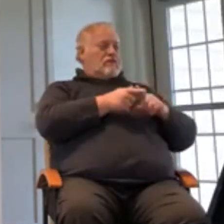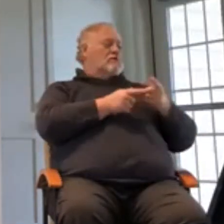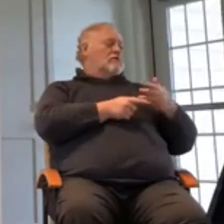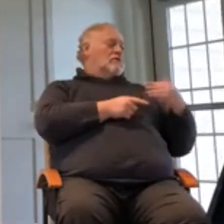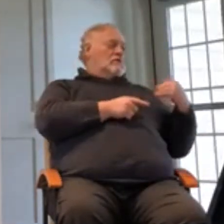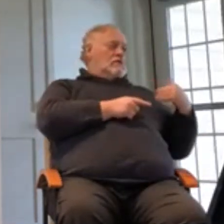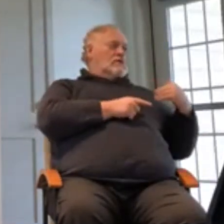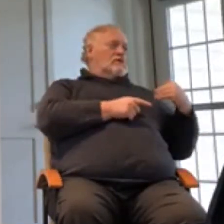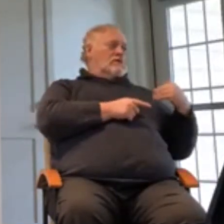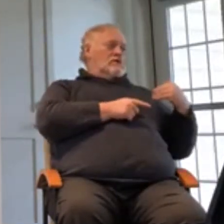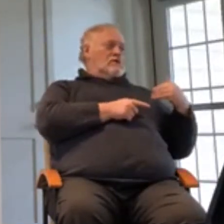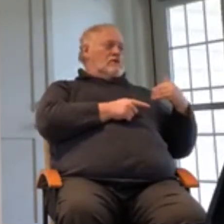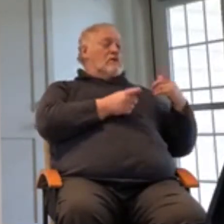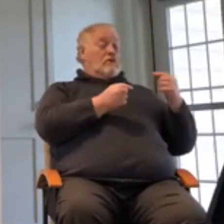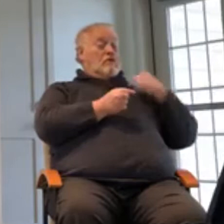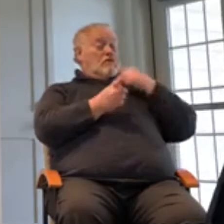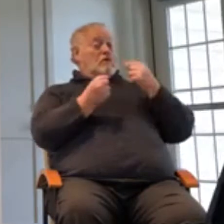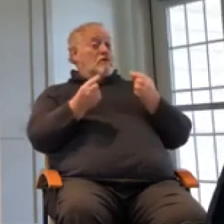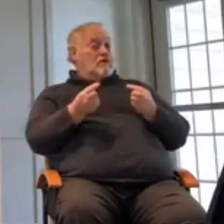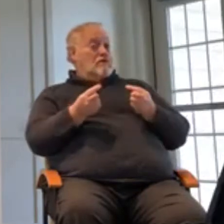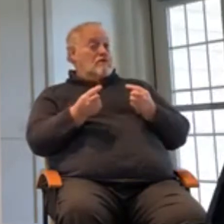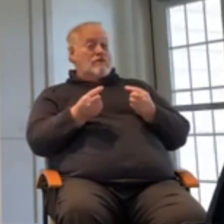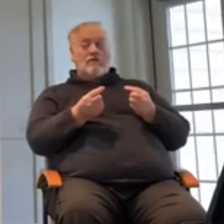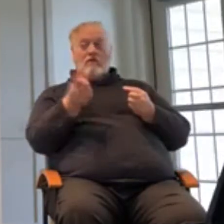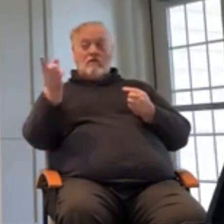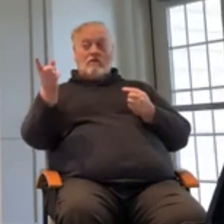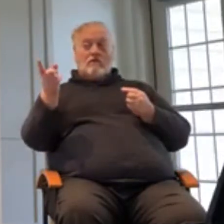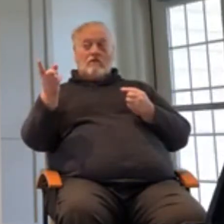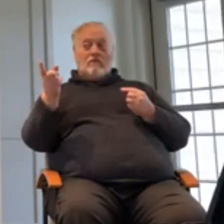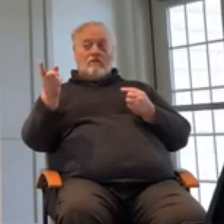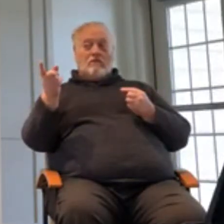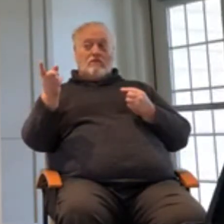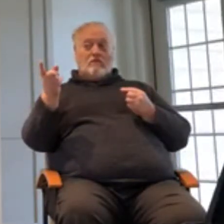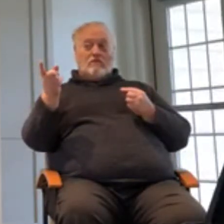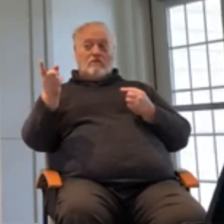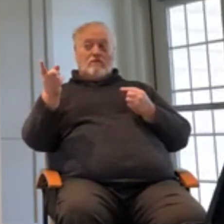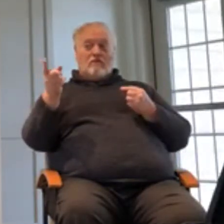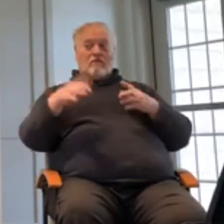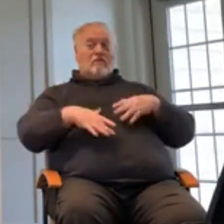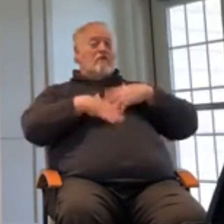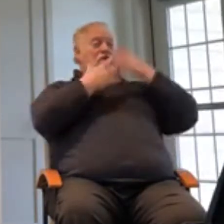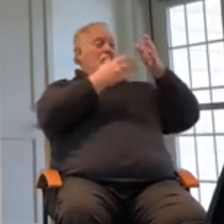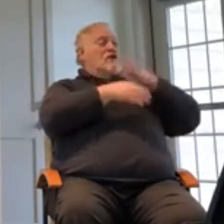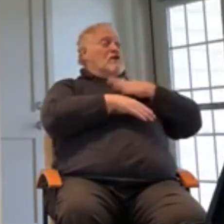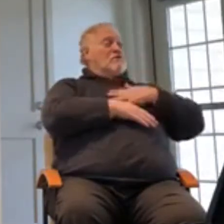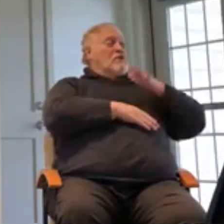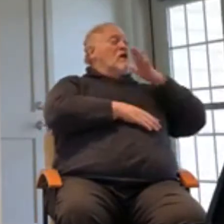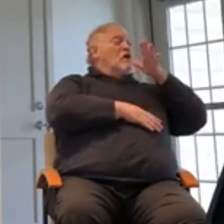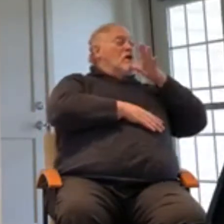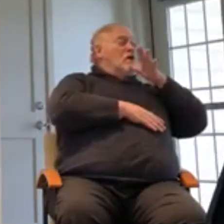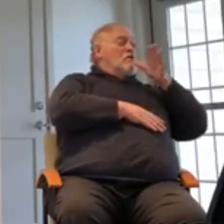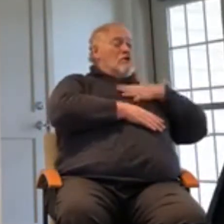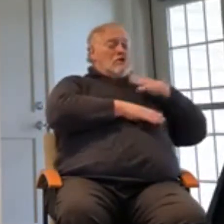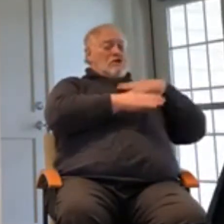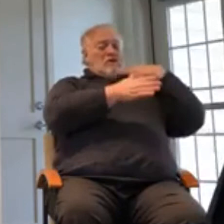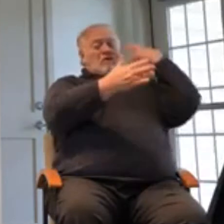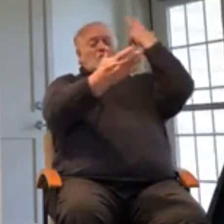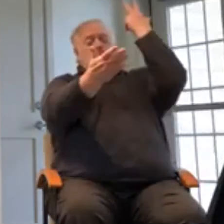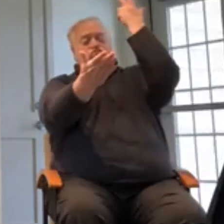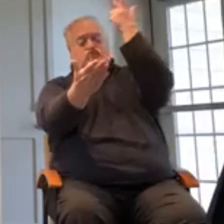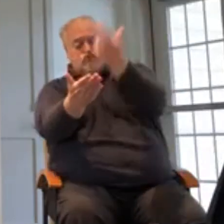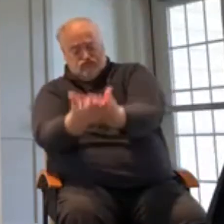Sean, this morning, guess what I did? I yelled for my wife in the middle of the night because I fell face